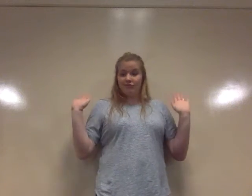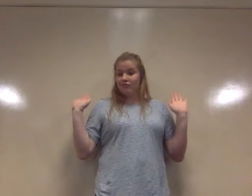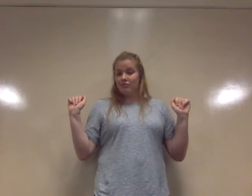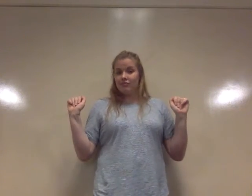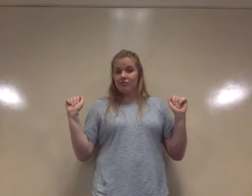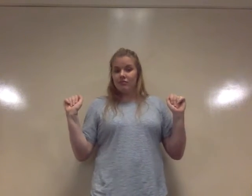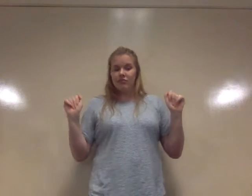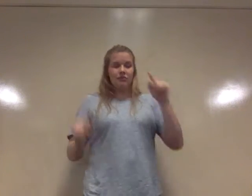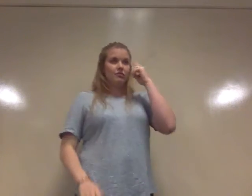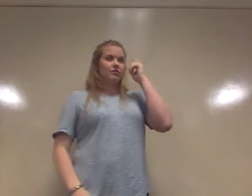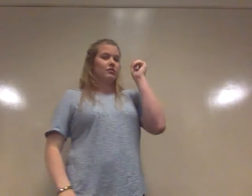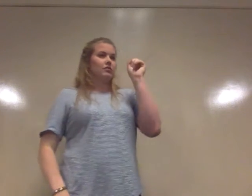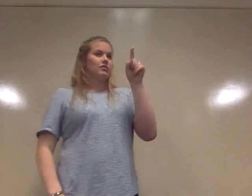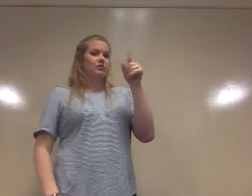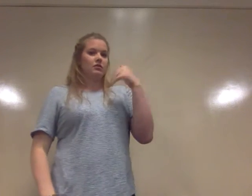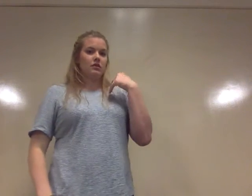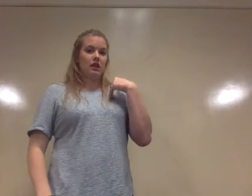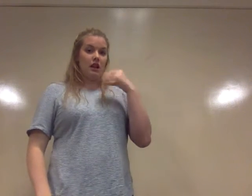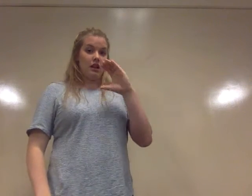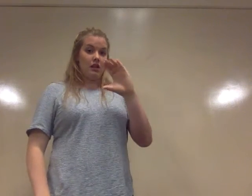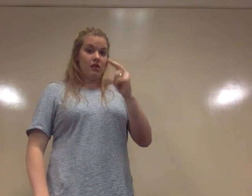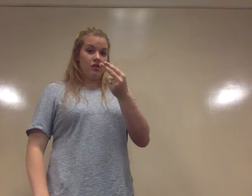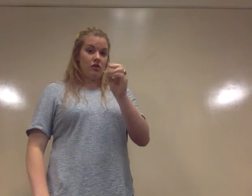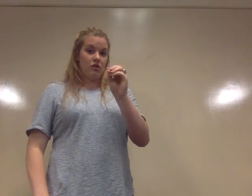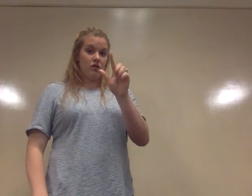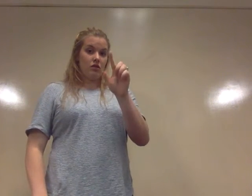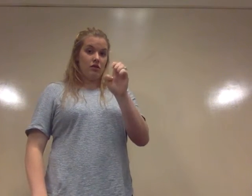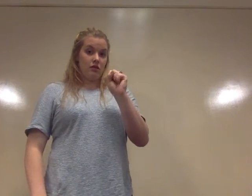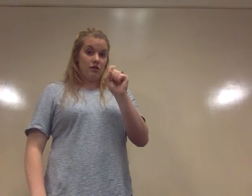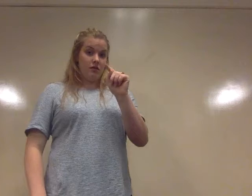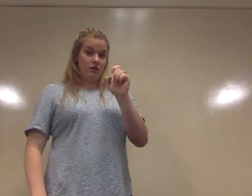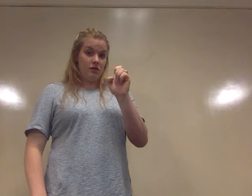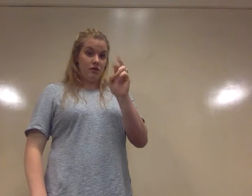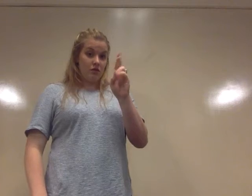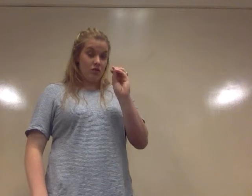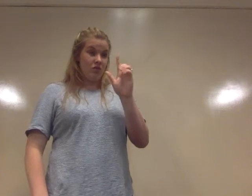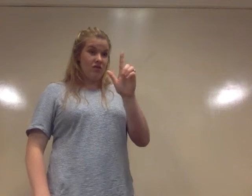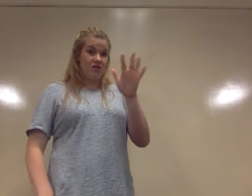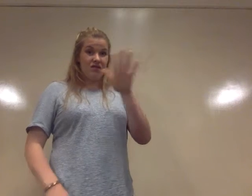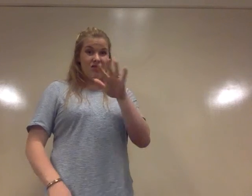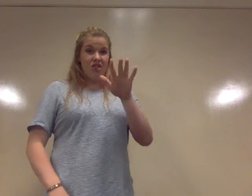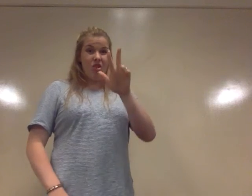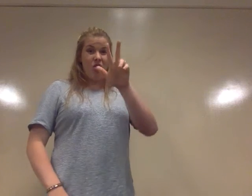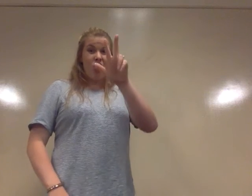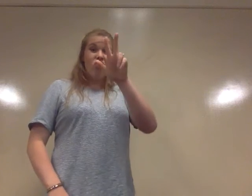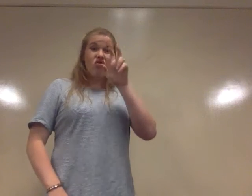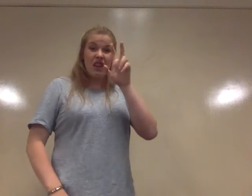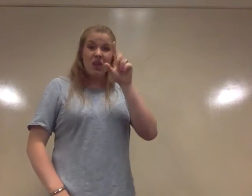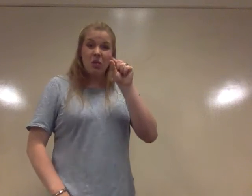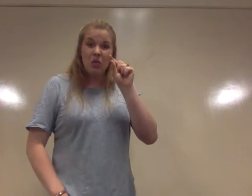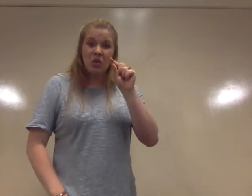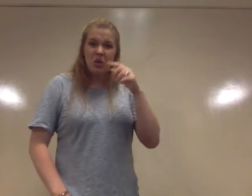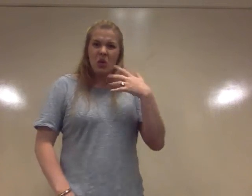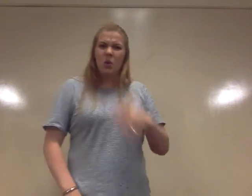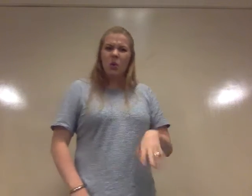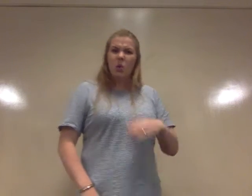discovered Joey had a dangerously high cholesterol level of 320 and a hazardous blood sugar level of 480.